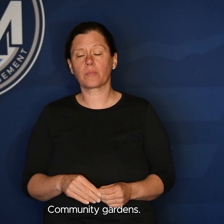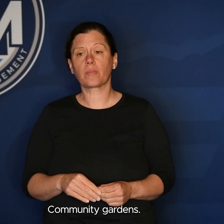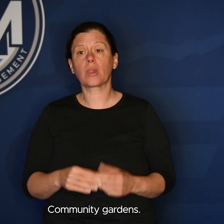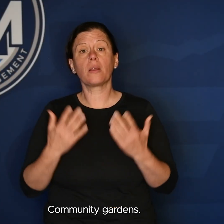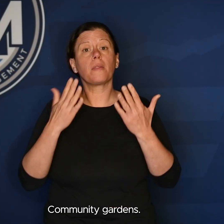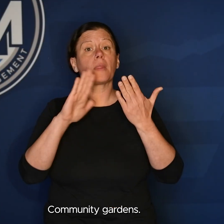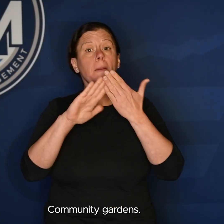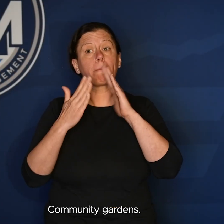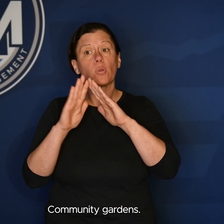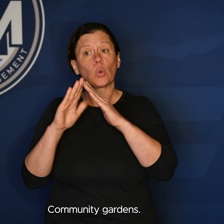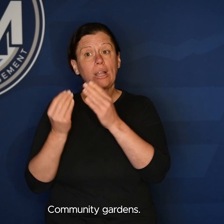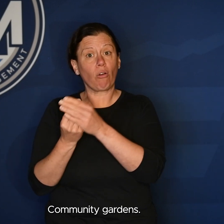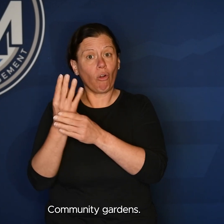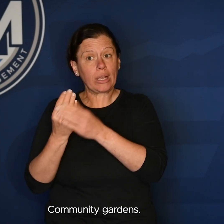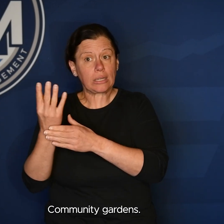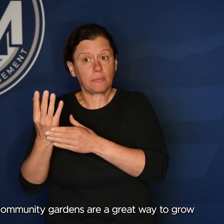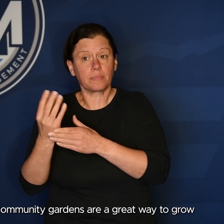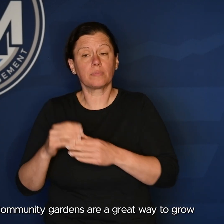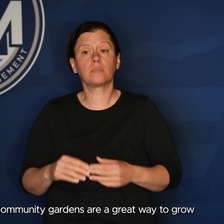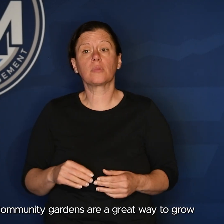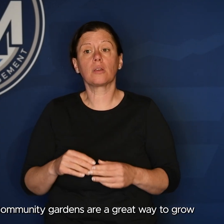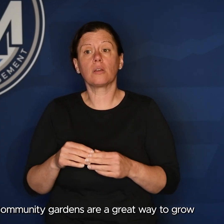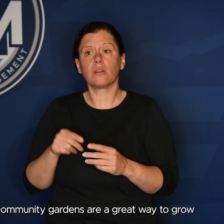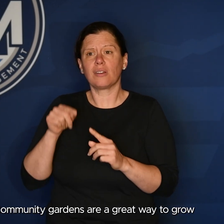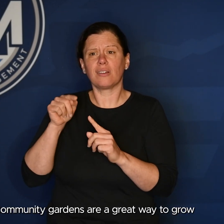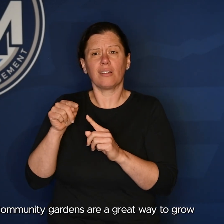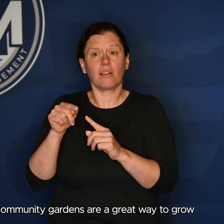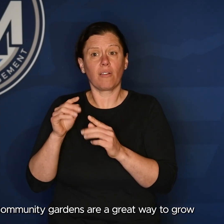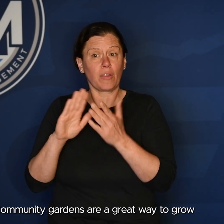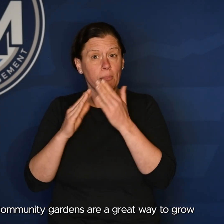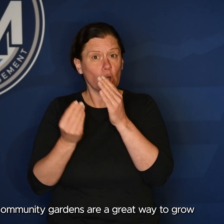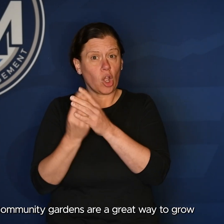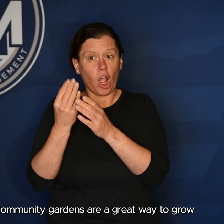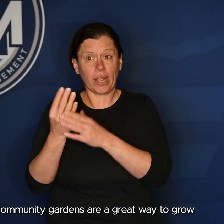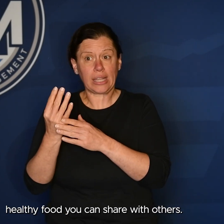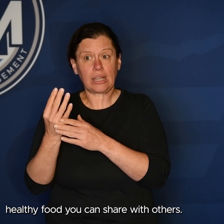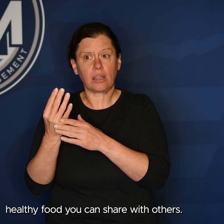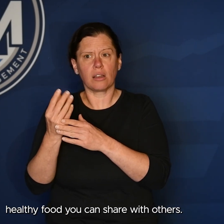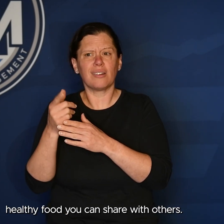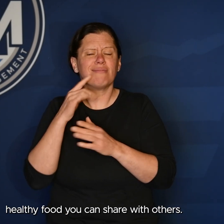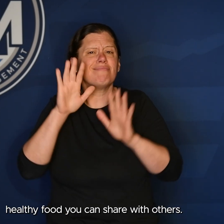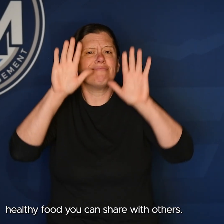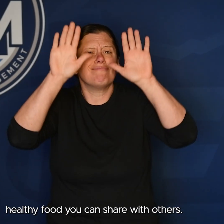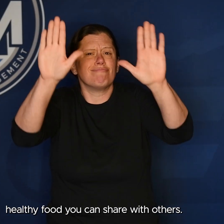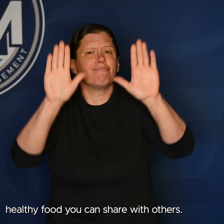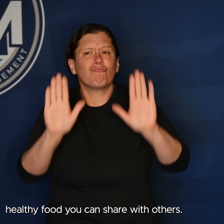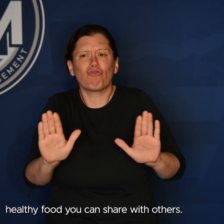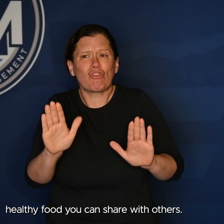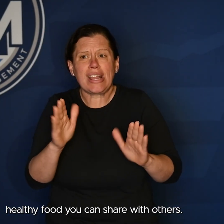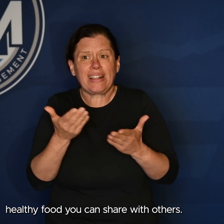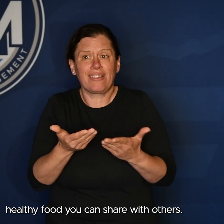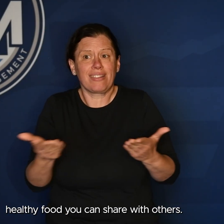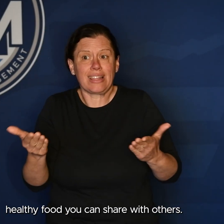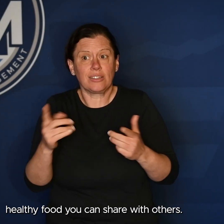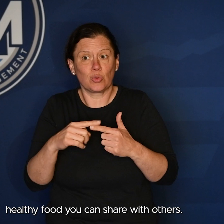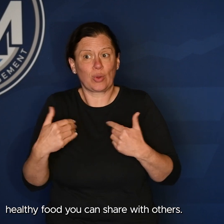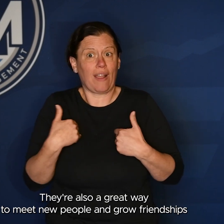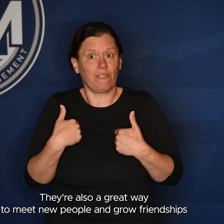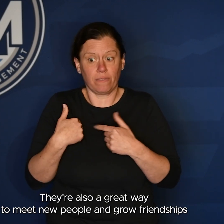Community gardens. Community gardens are a great way to grow healthy food you can share with others. They're